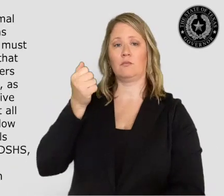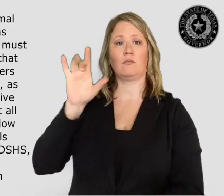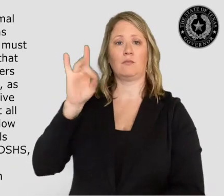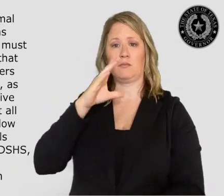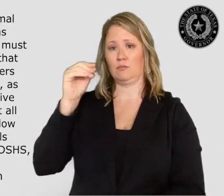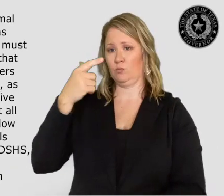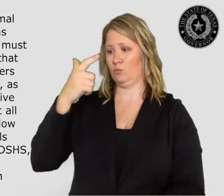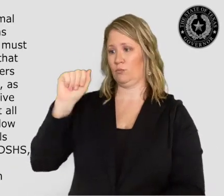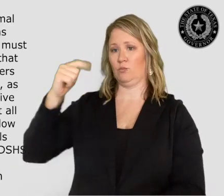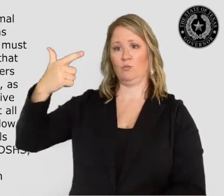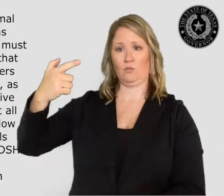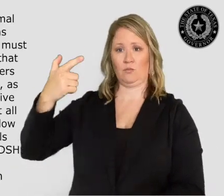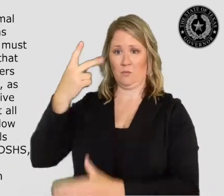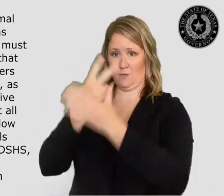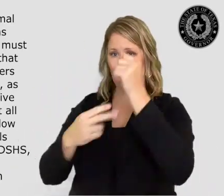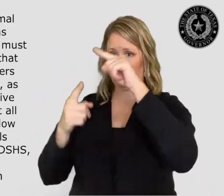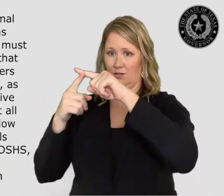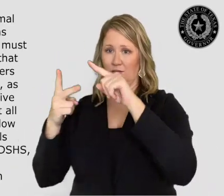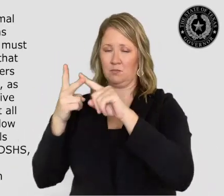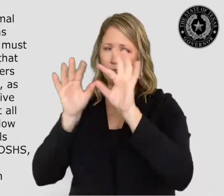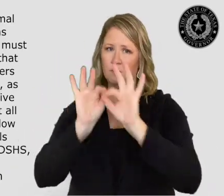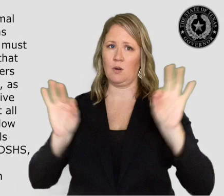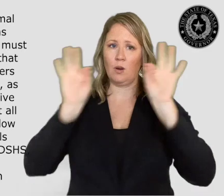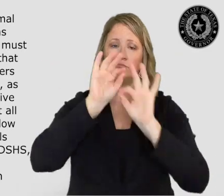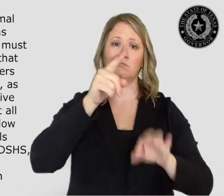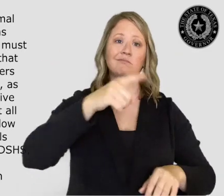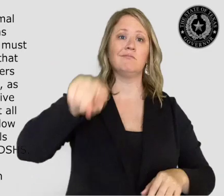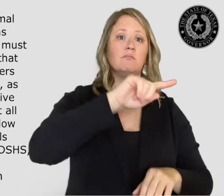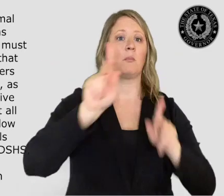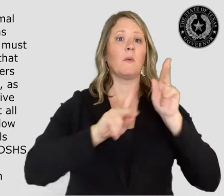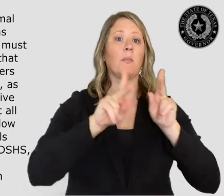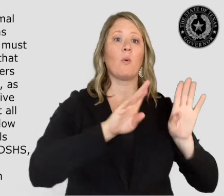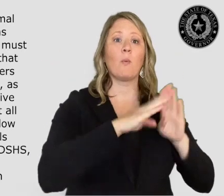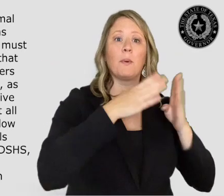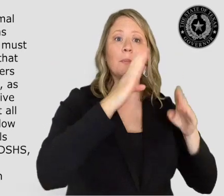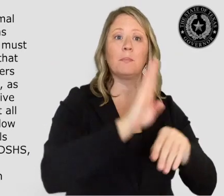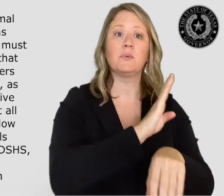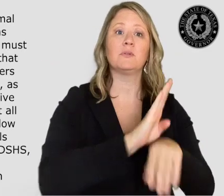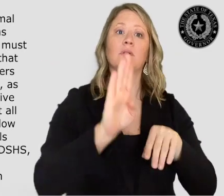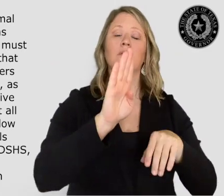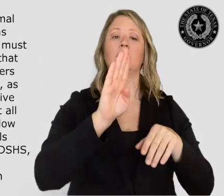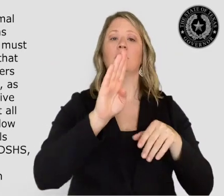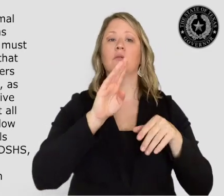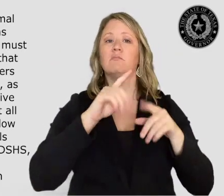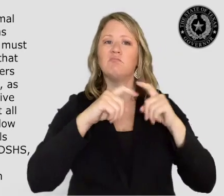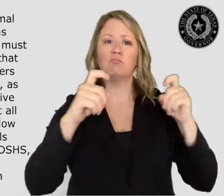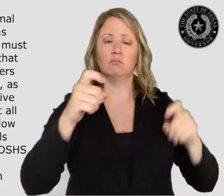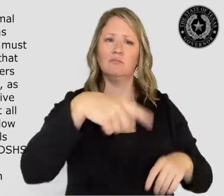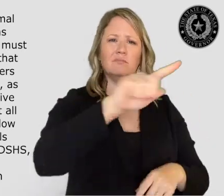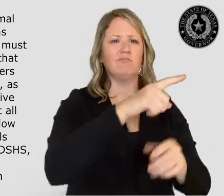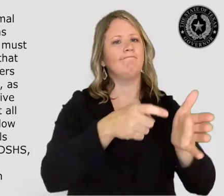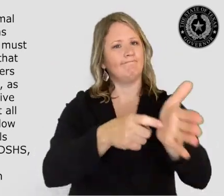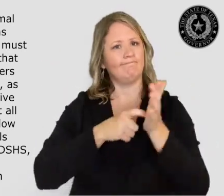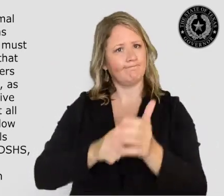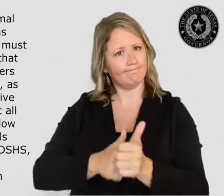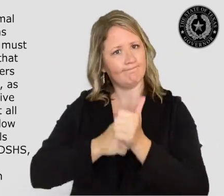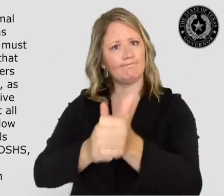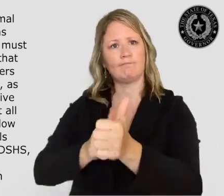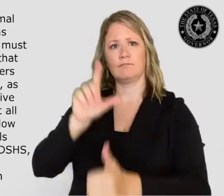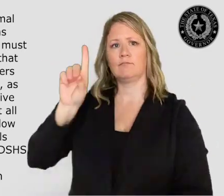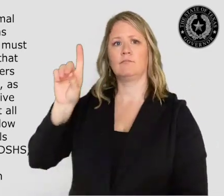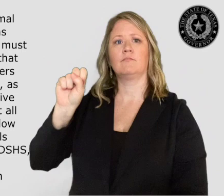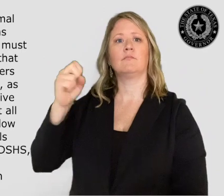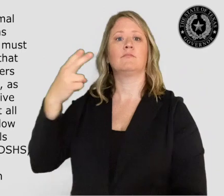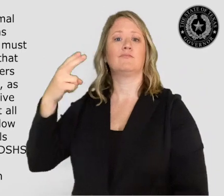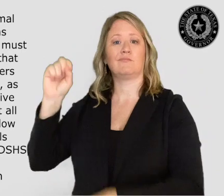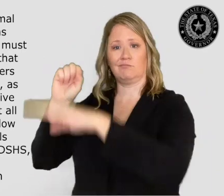normal business operations resume, everyone must act safely, and to that end Executive Orders GA-18 and GA-21,